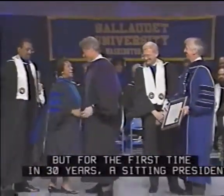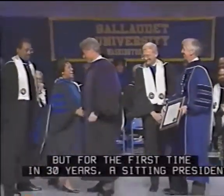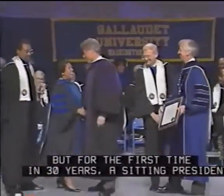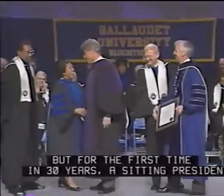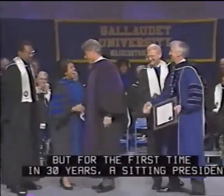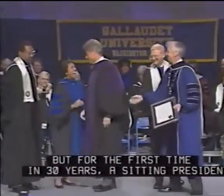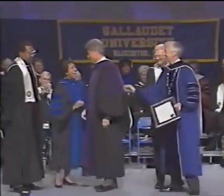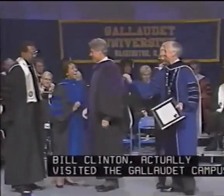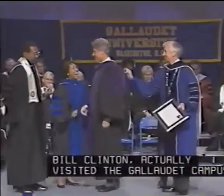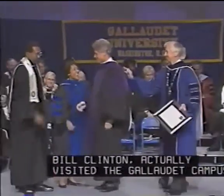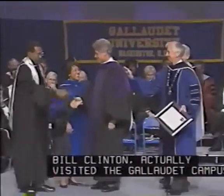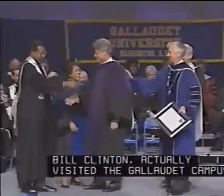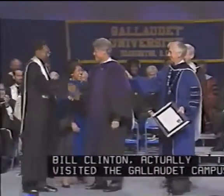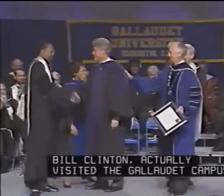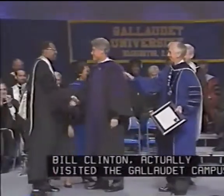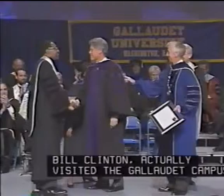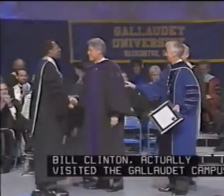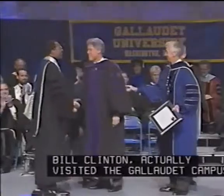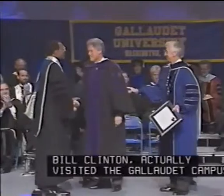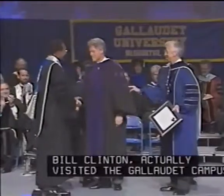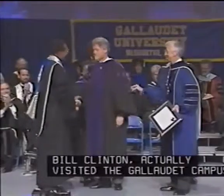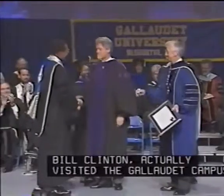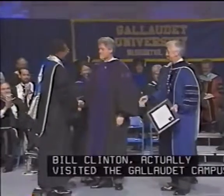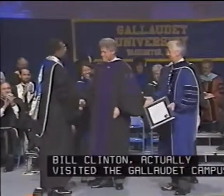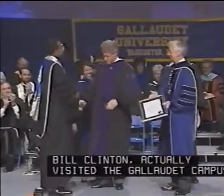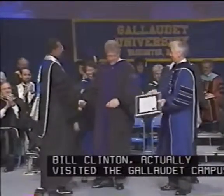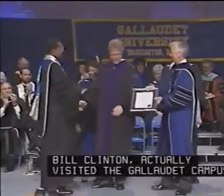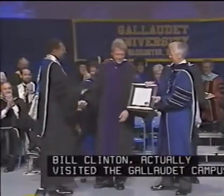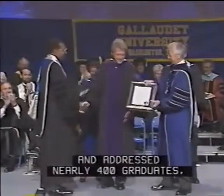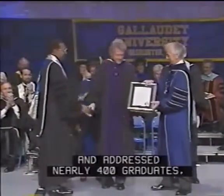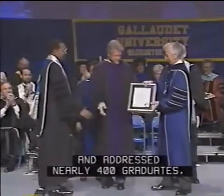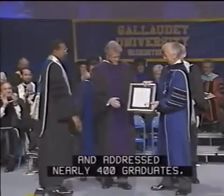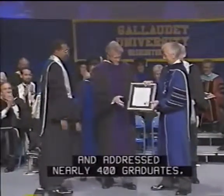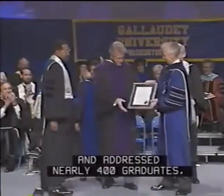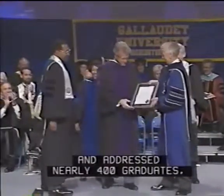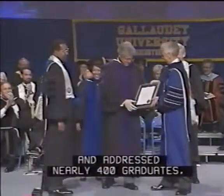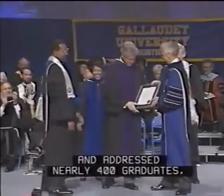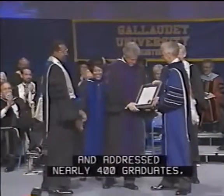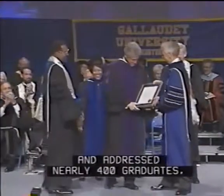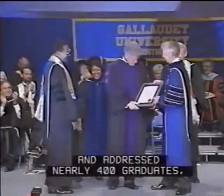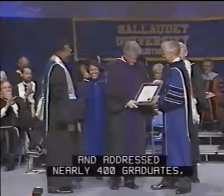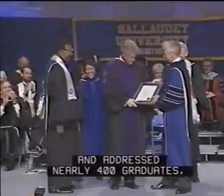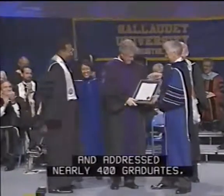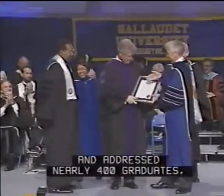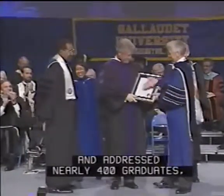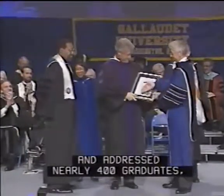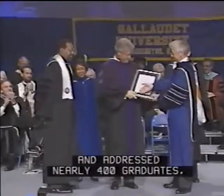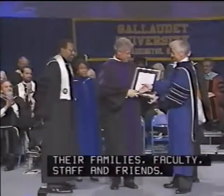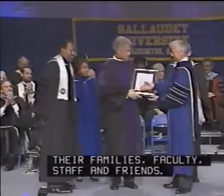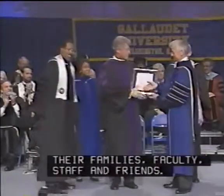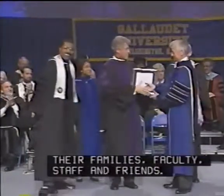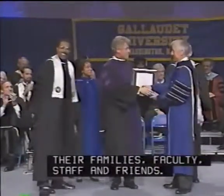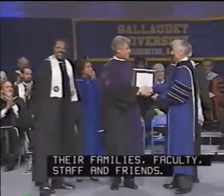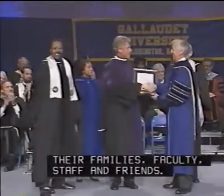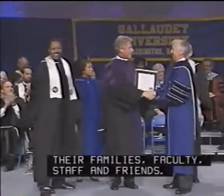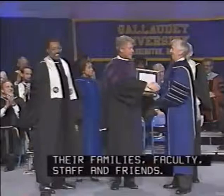a sitting president, Bill Clinton, actually visited the Gallaudet campus and addressed nearly 400 graduates, their families, faculty,